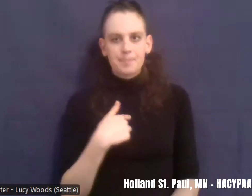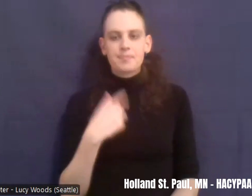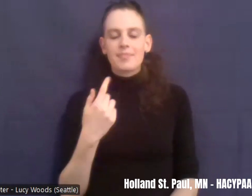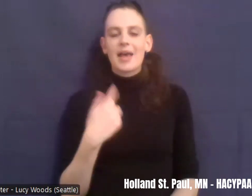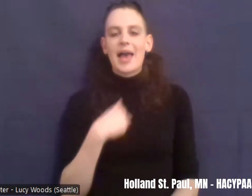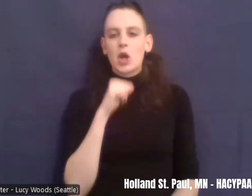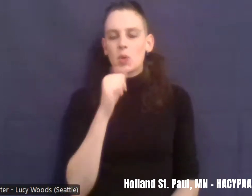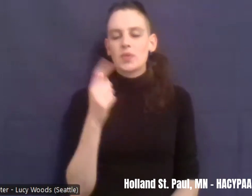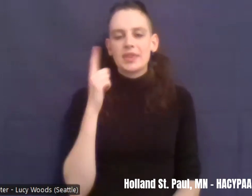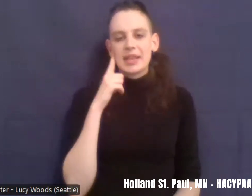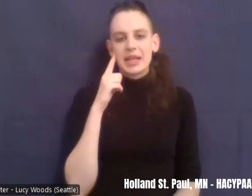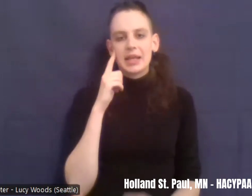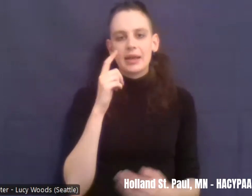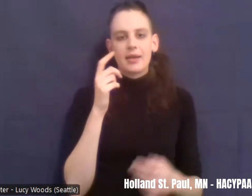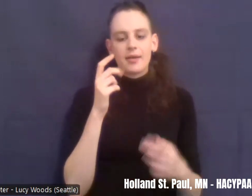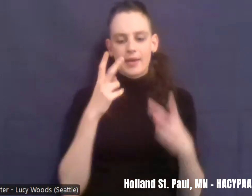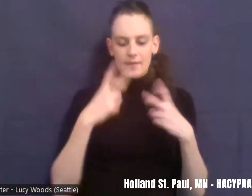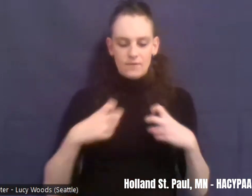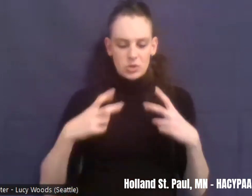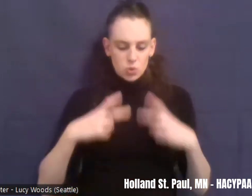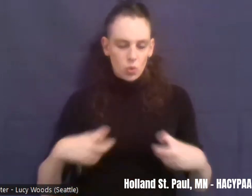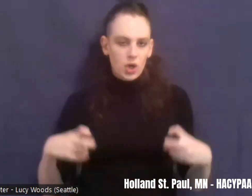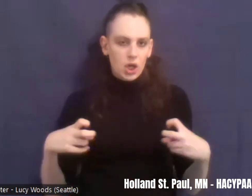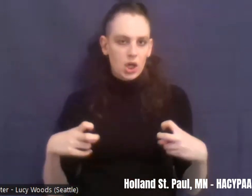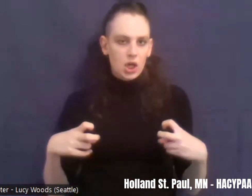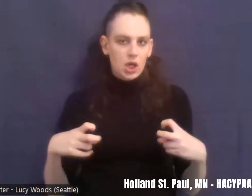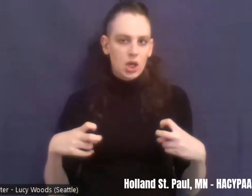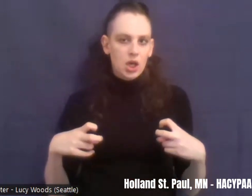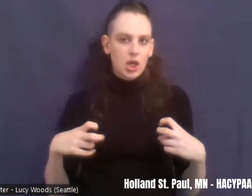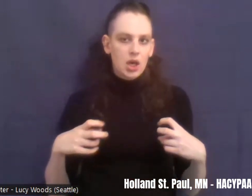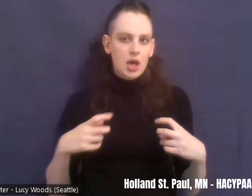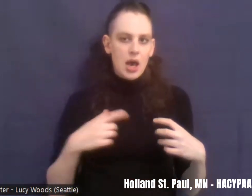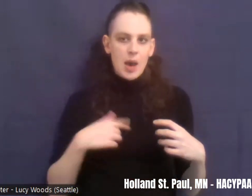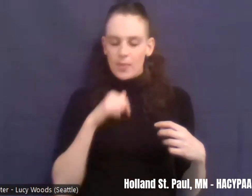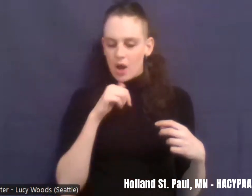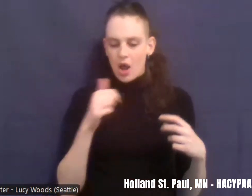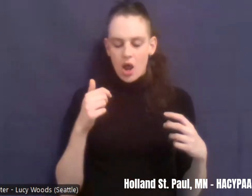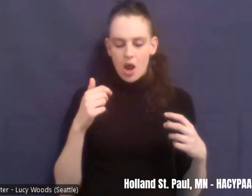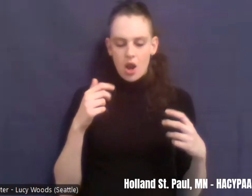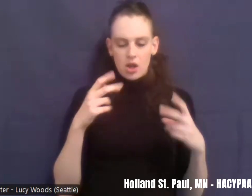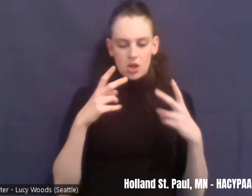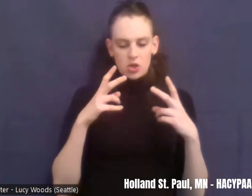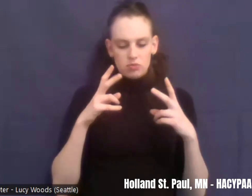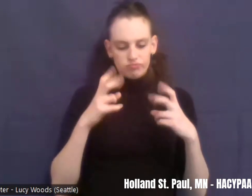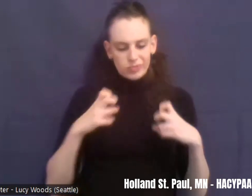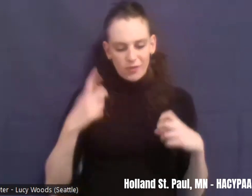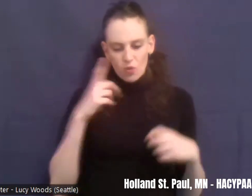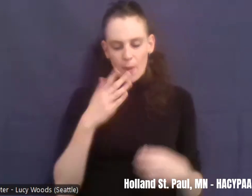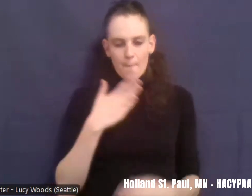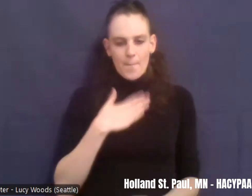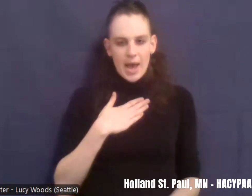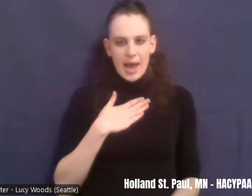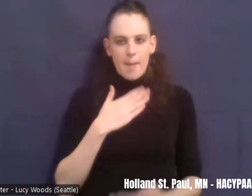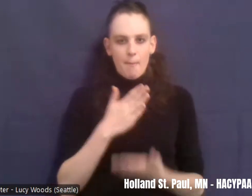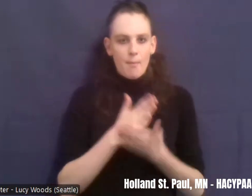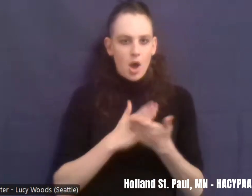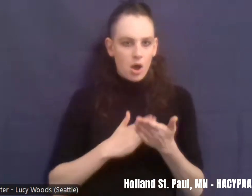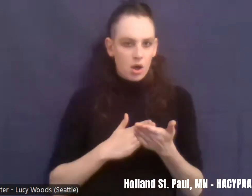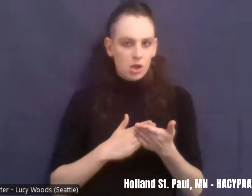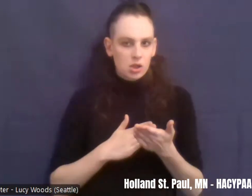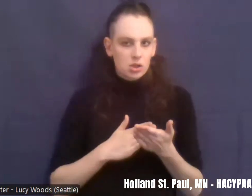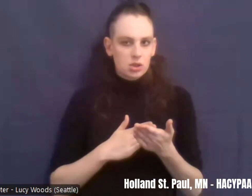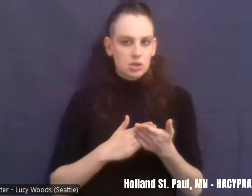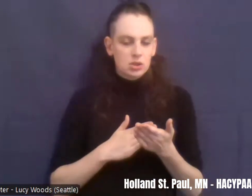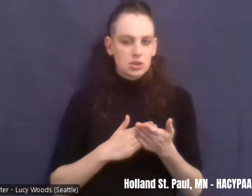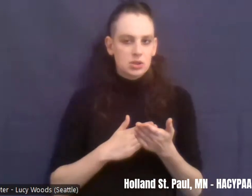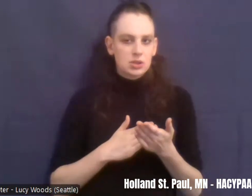inventory where I'm looking for like my part. I treat my fourth column as like, how do I move because I